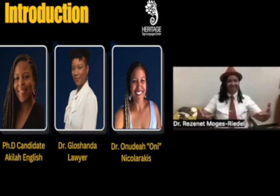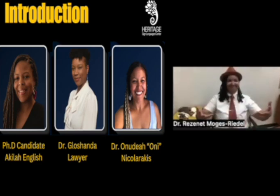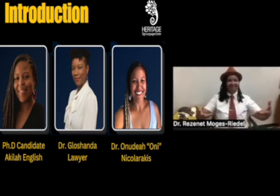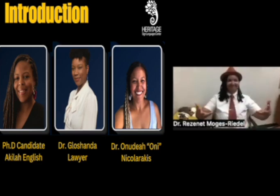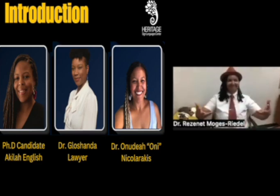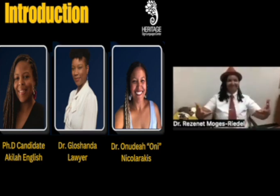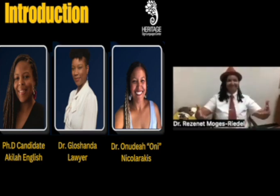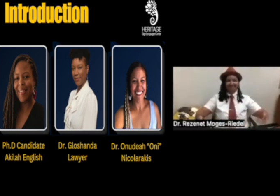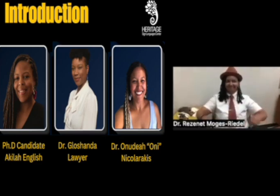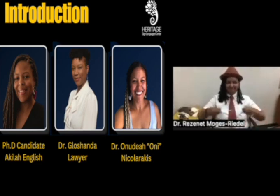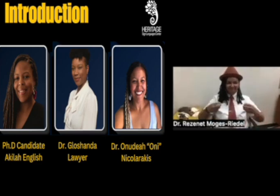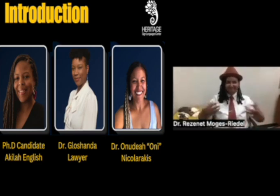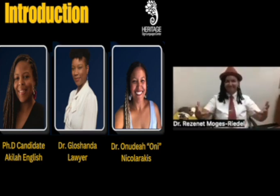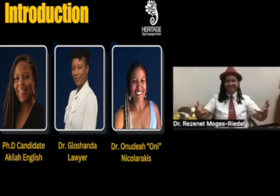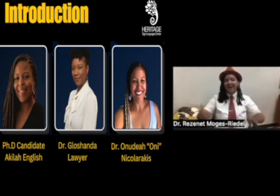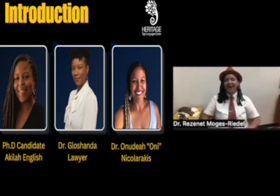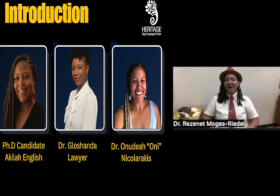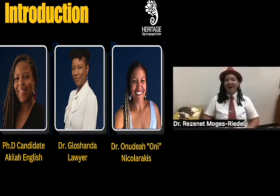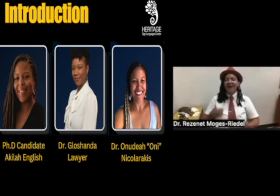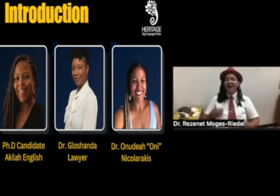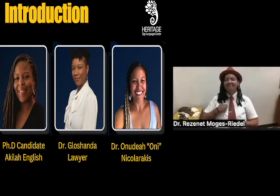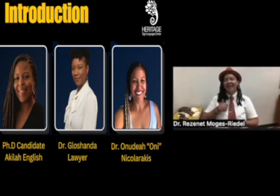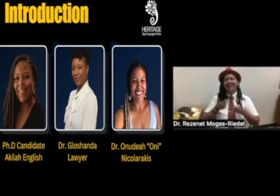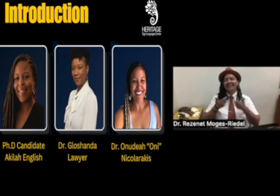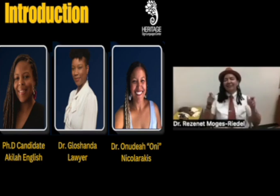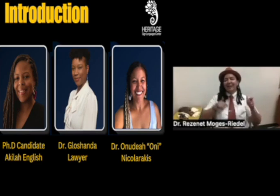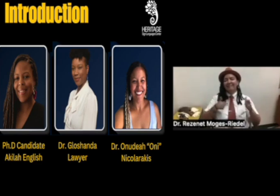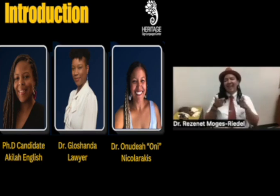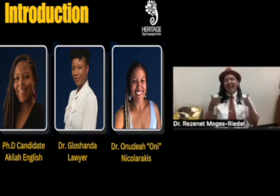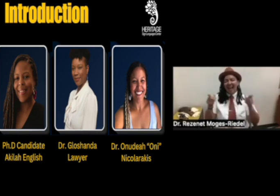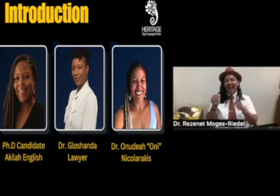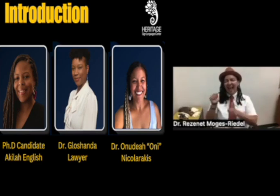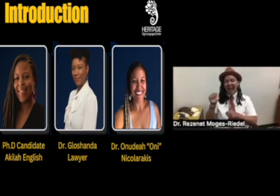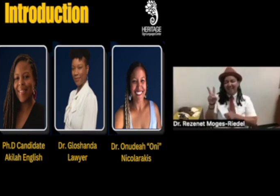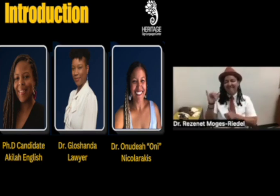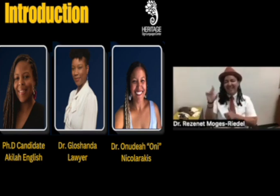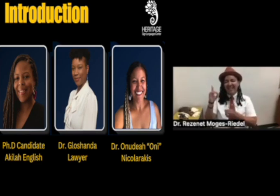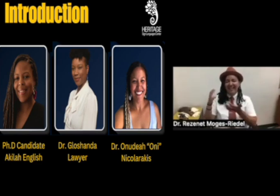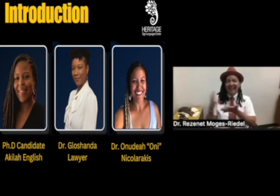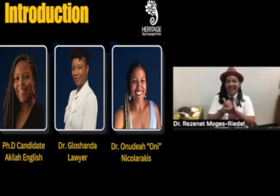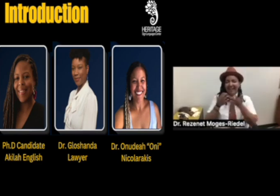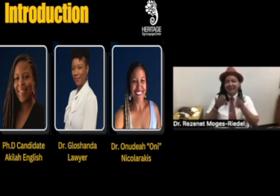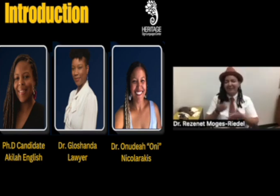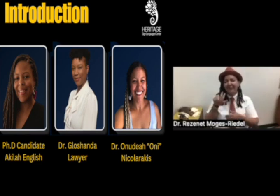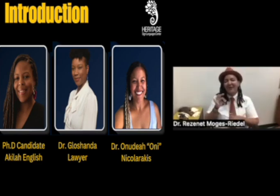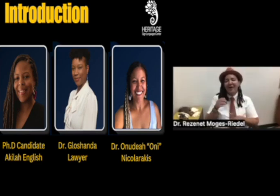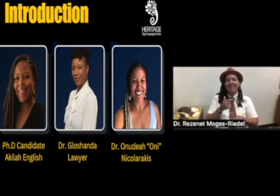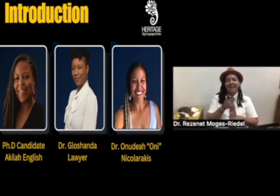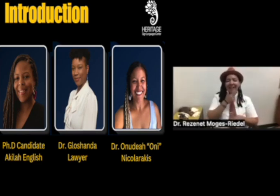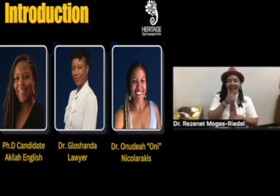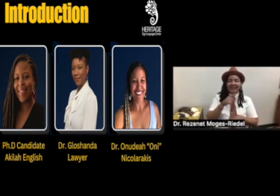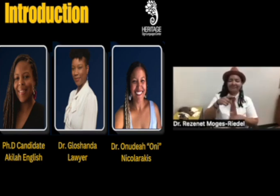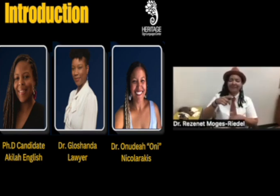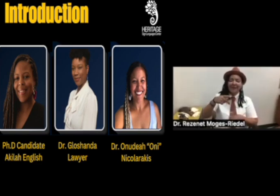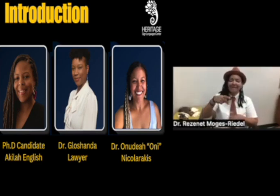Really, what about me? What do I like to do hobby-wise? I'll just say that I am an avid collector